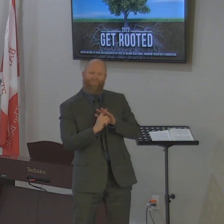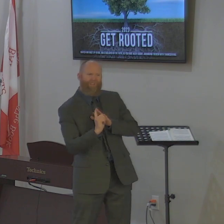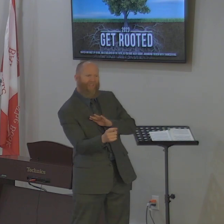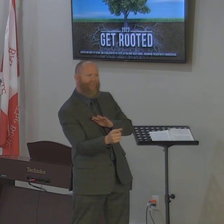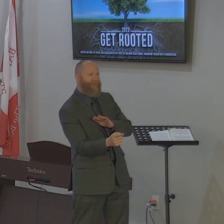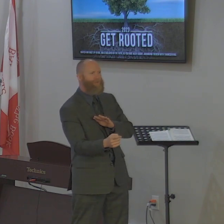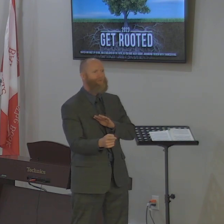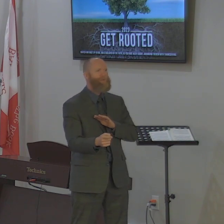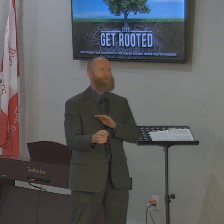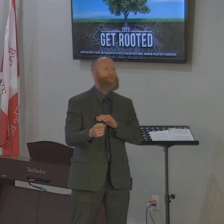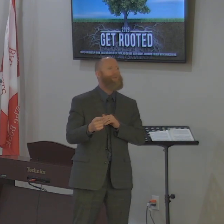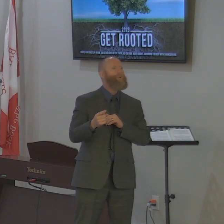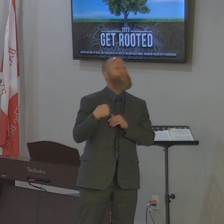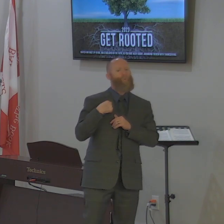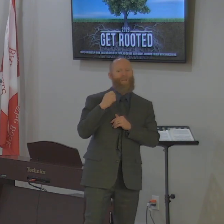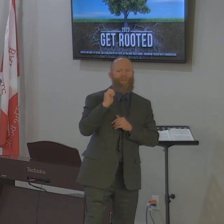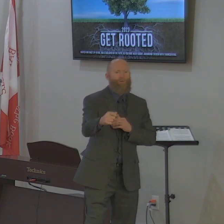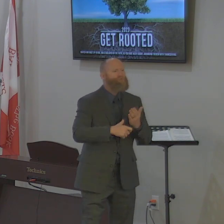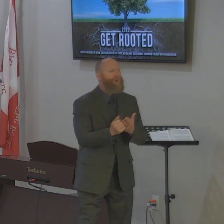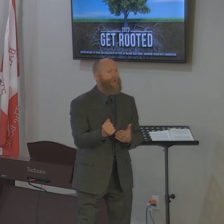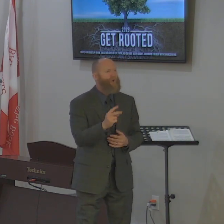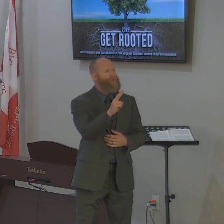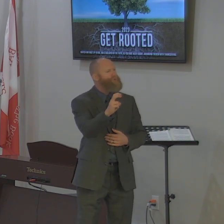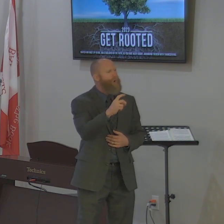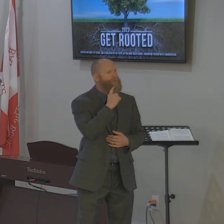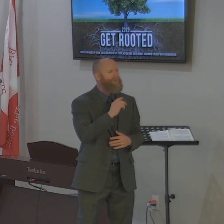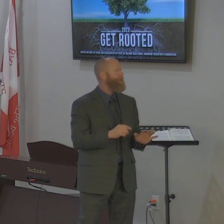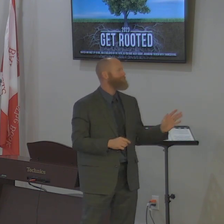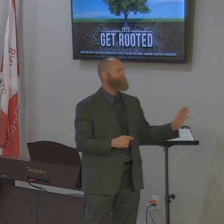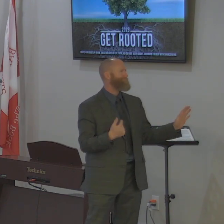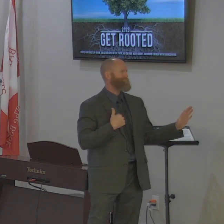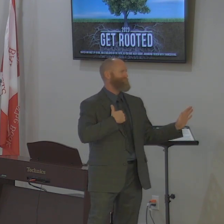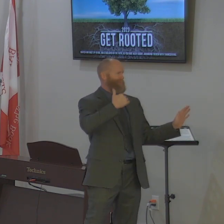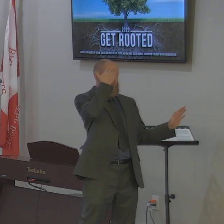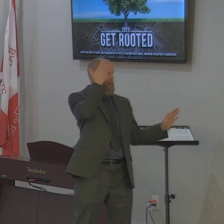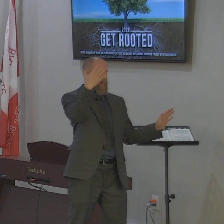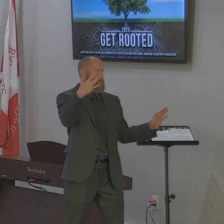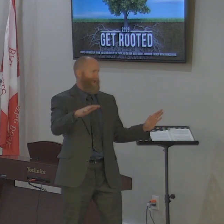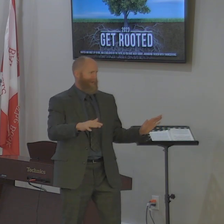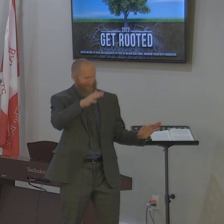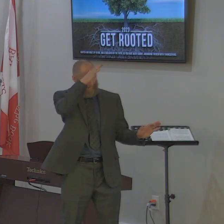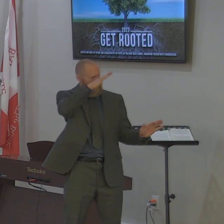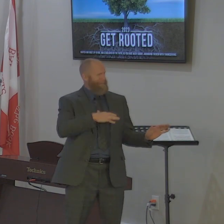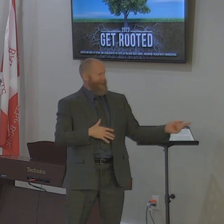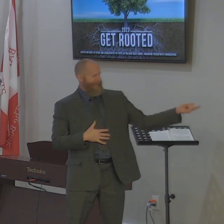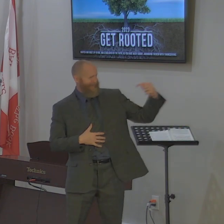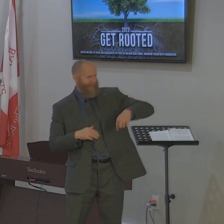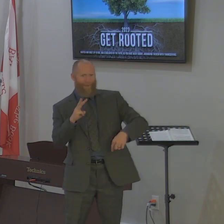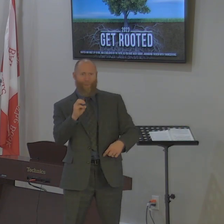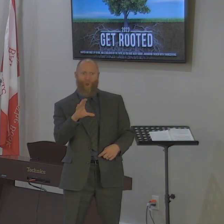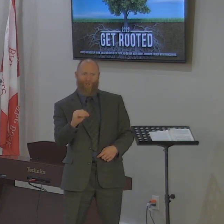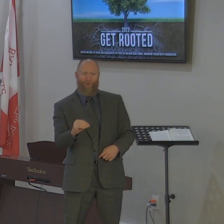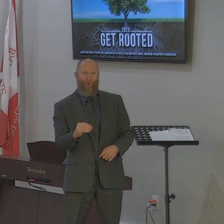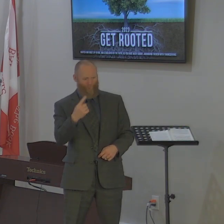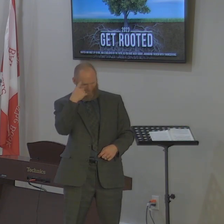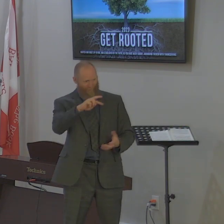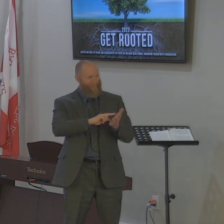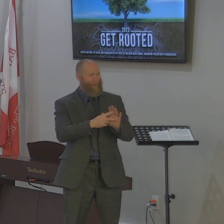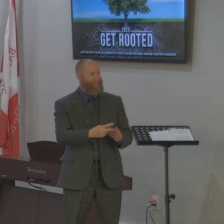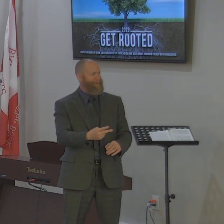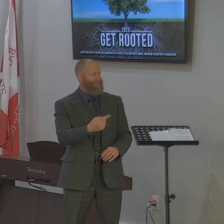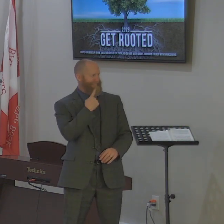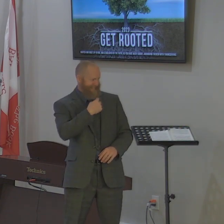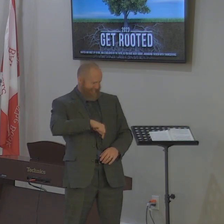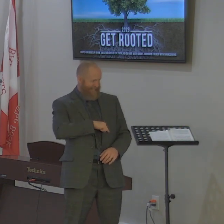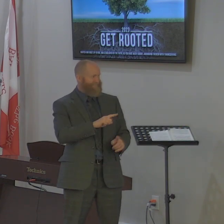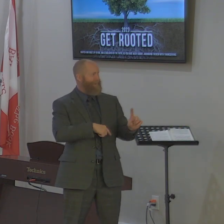we don't need them. We don't need them. Give them to somebody else. We all heard about a man named Charles Wesco that came to our country to tell us about Jesus Christ and how he